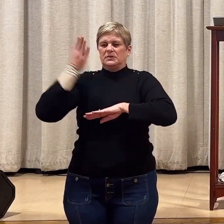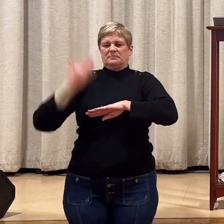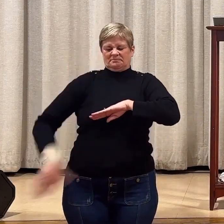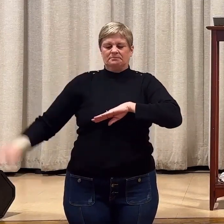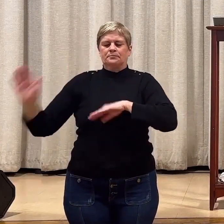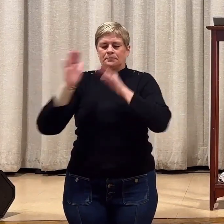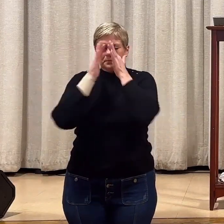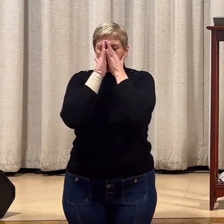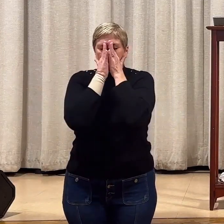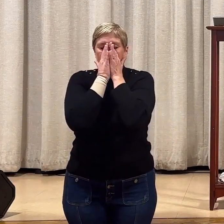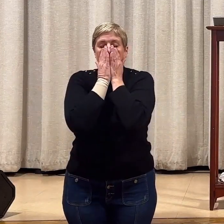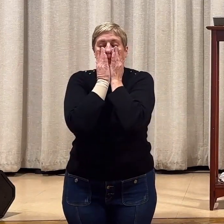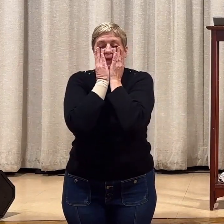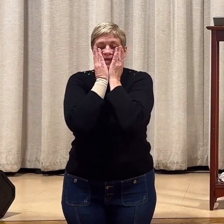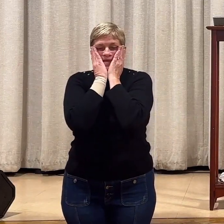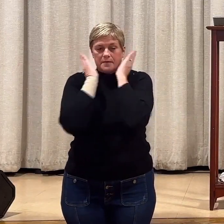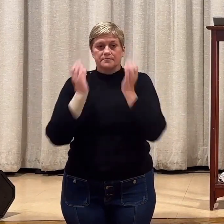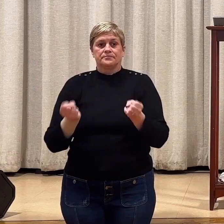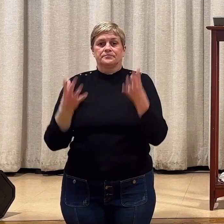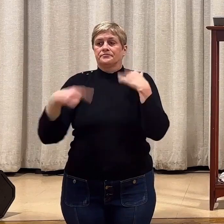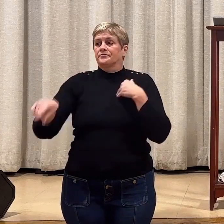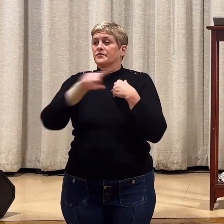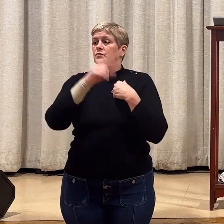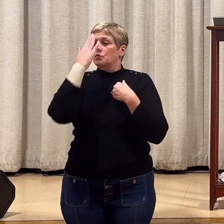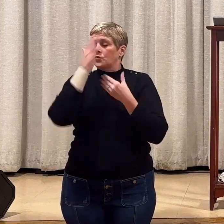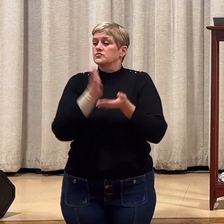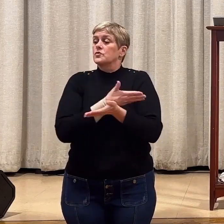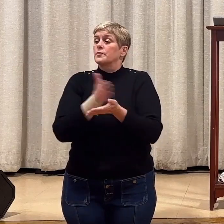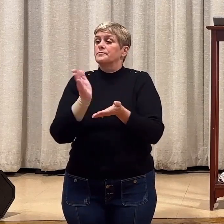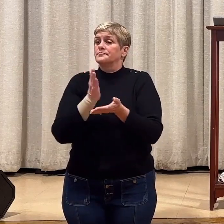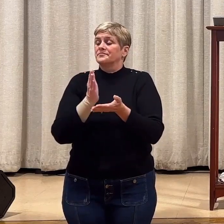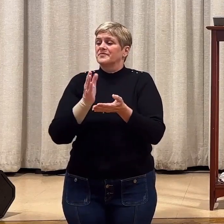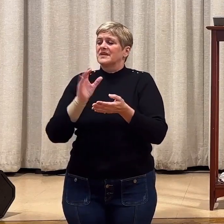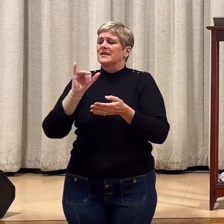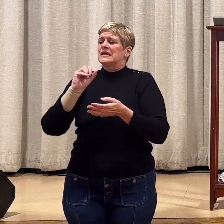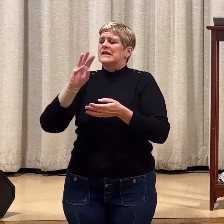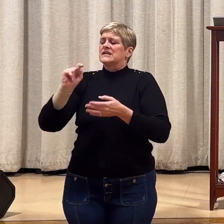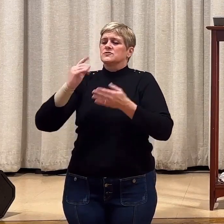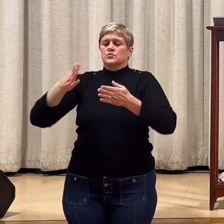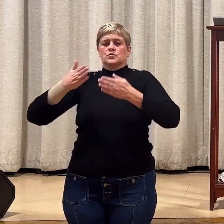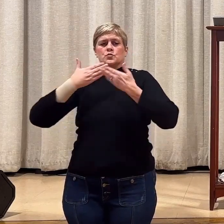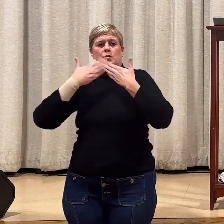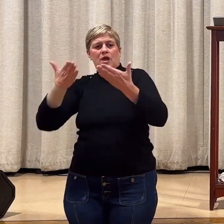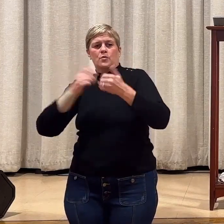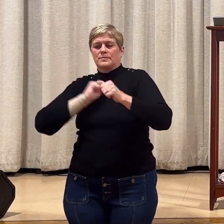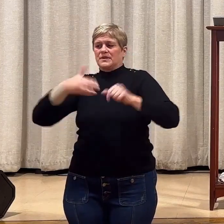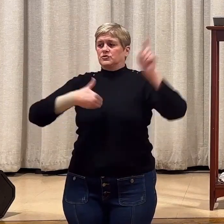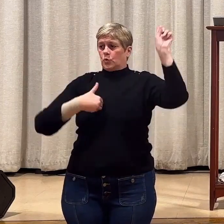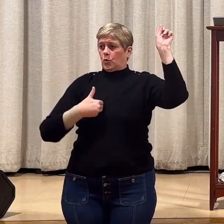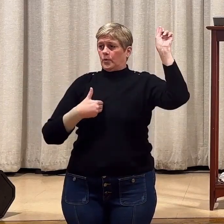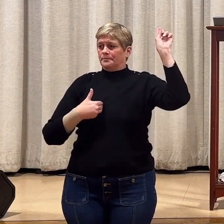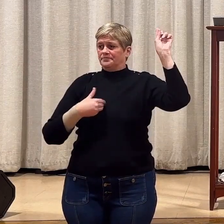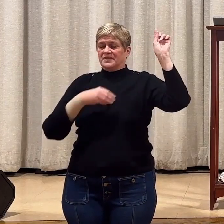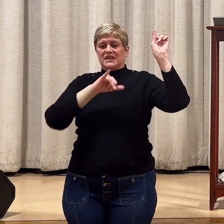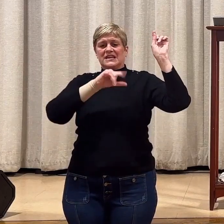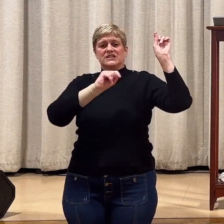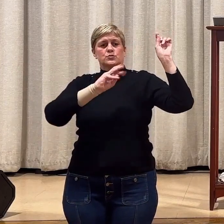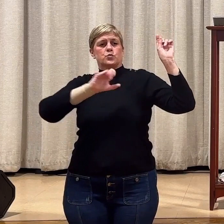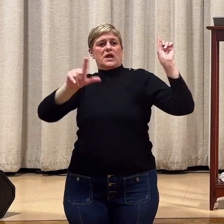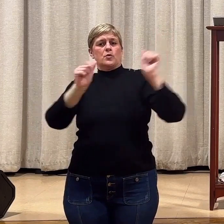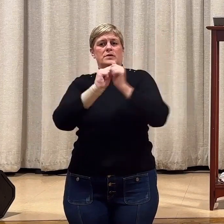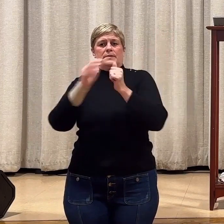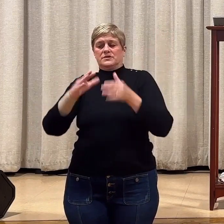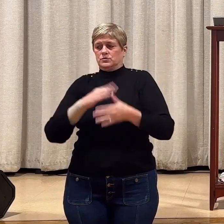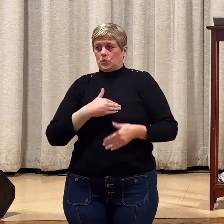close. Many of you know the hymn, It Is Well With My Soul. Raise your hand if you know the hymn. The story of